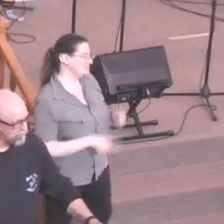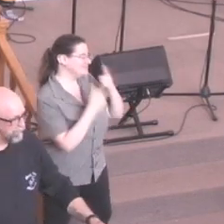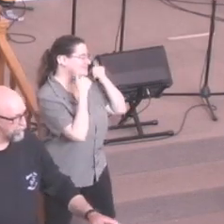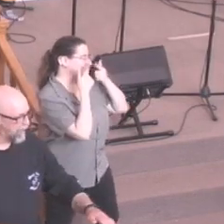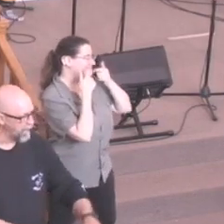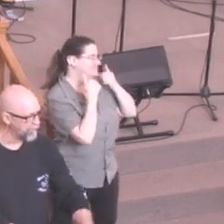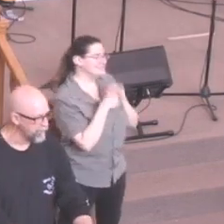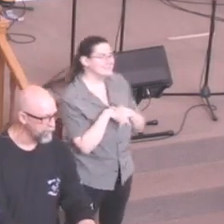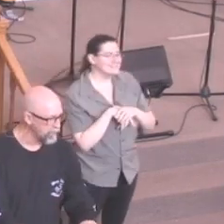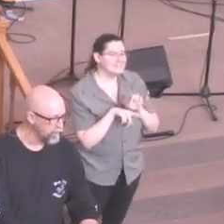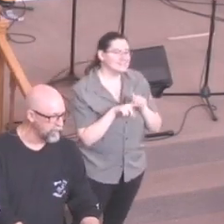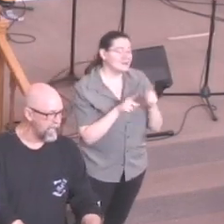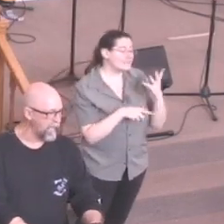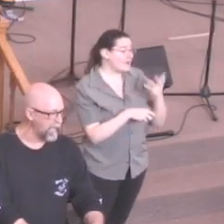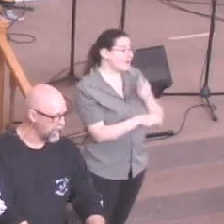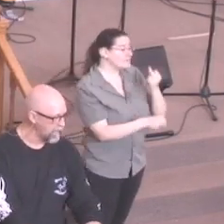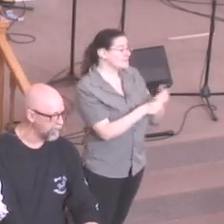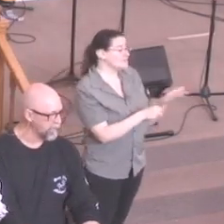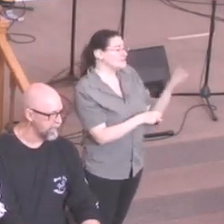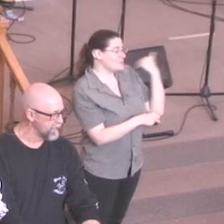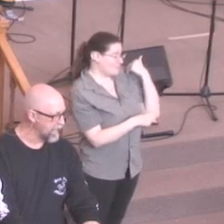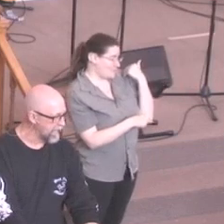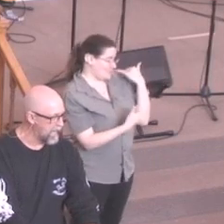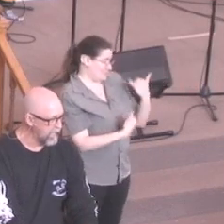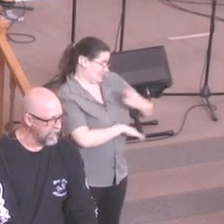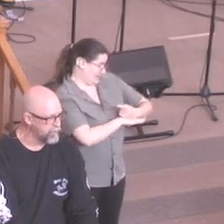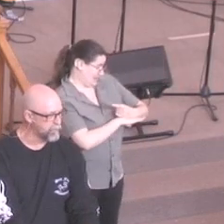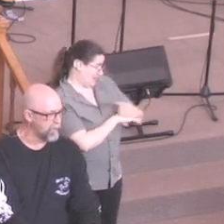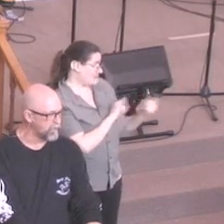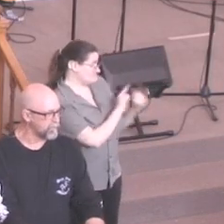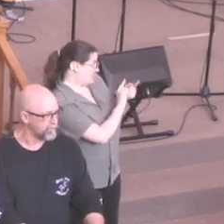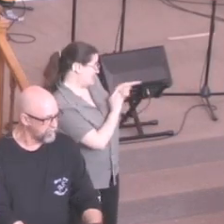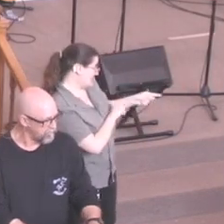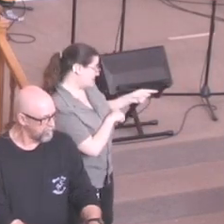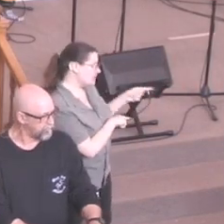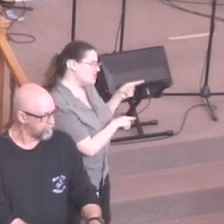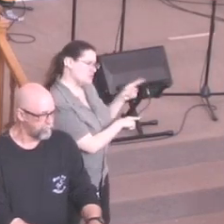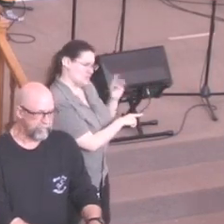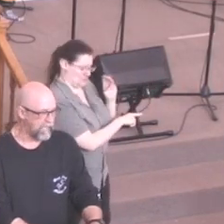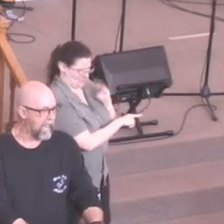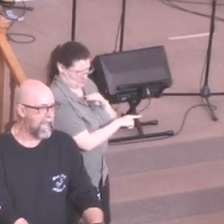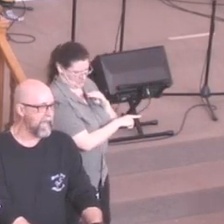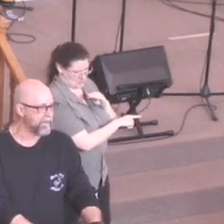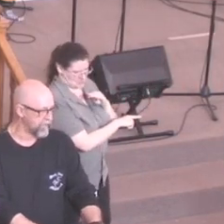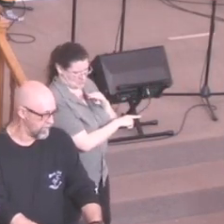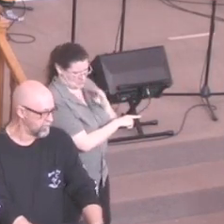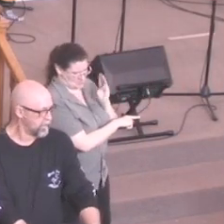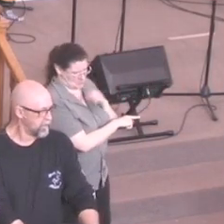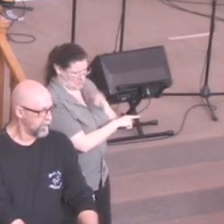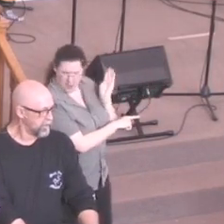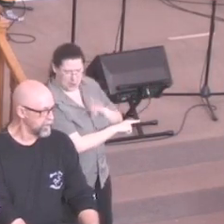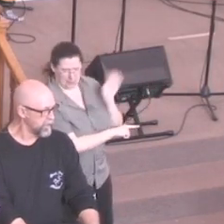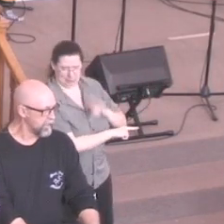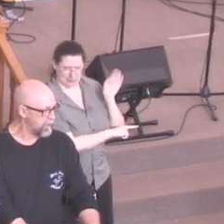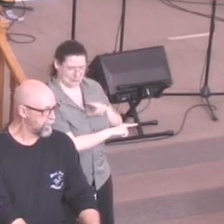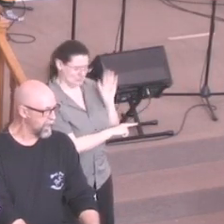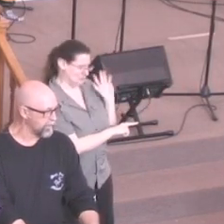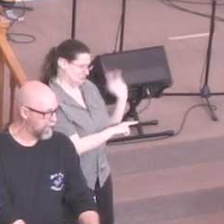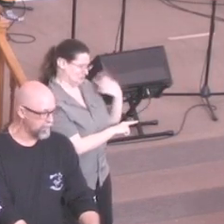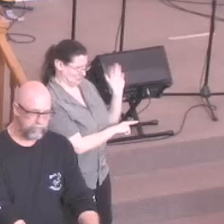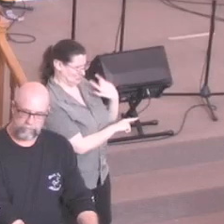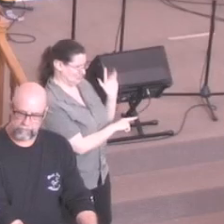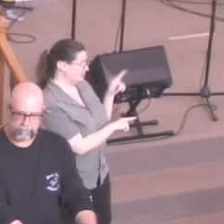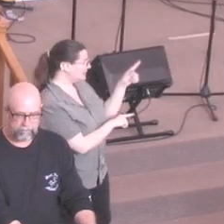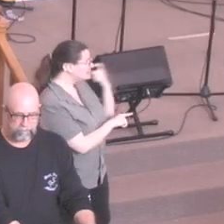Oh, but 5 years ago today, I run into that guy. He smelt to high heaven. Just come up